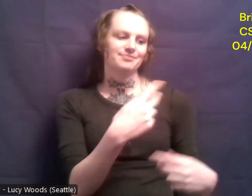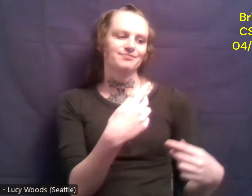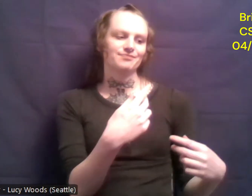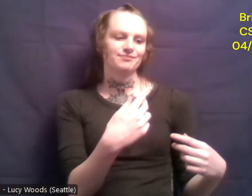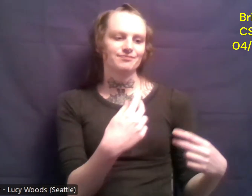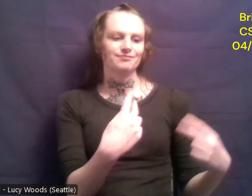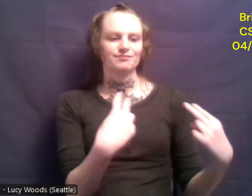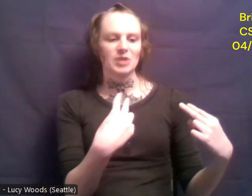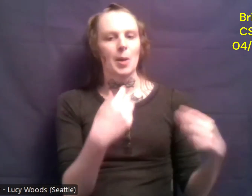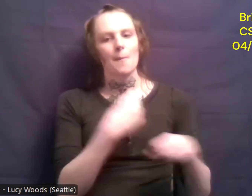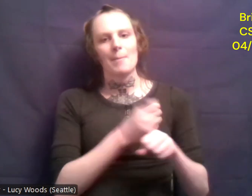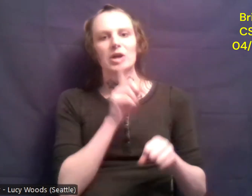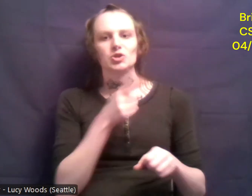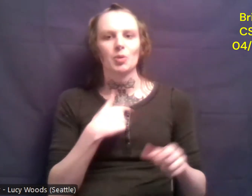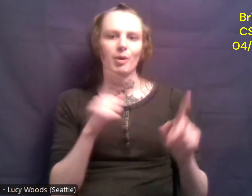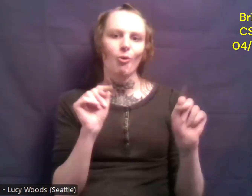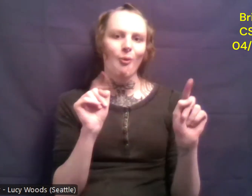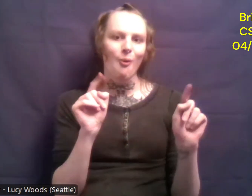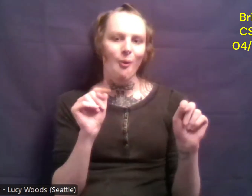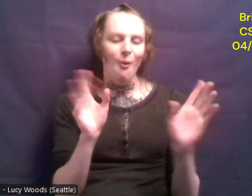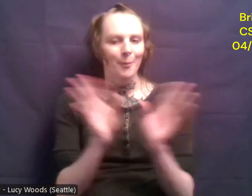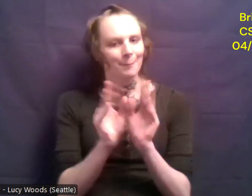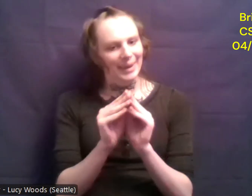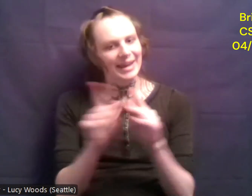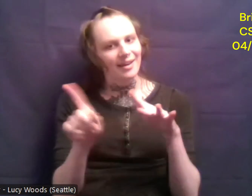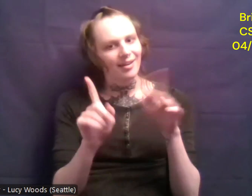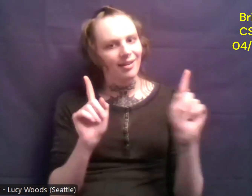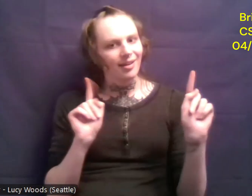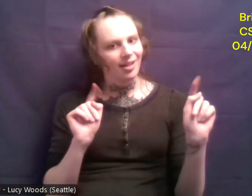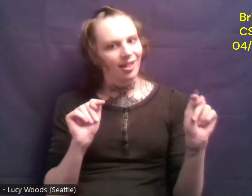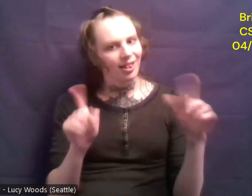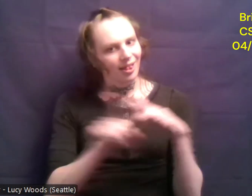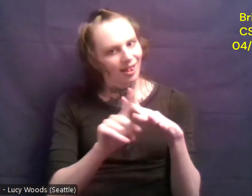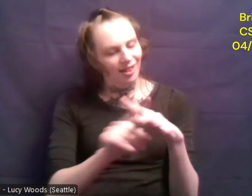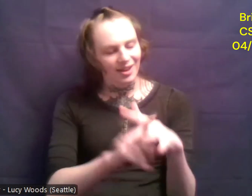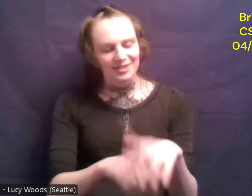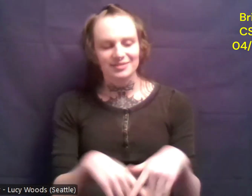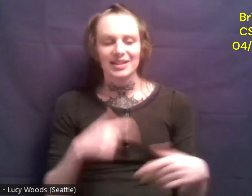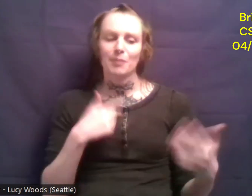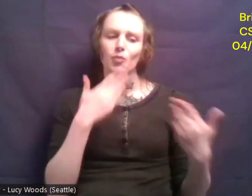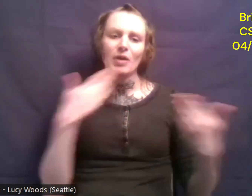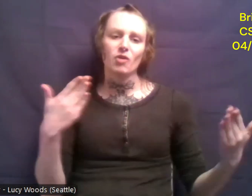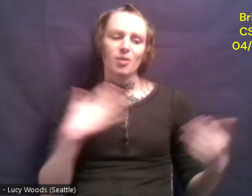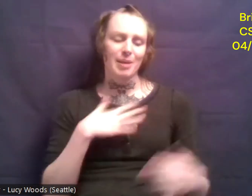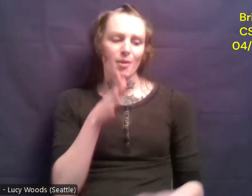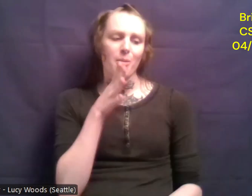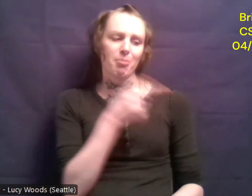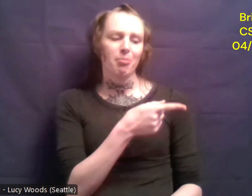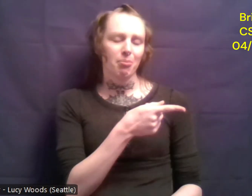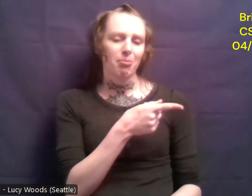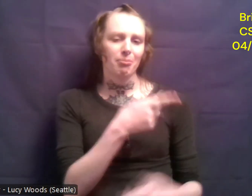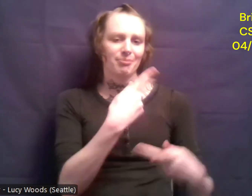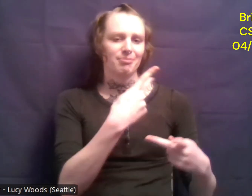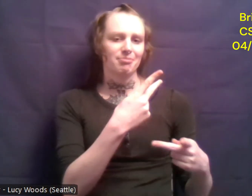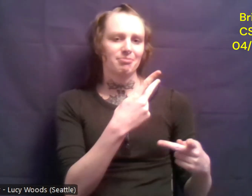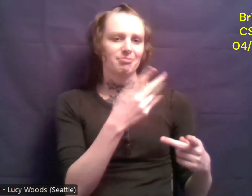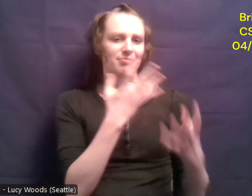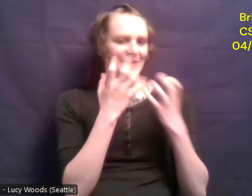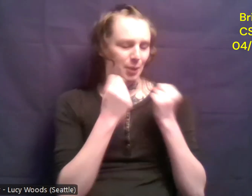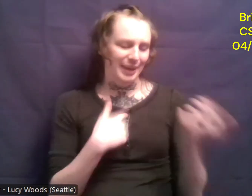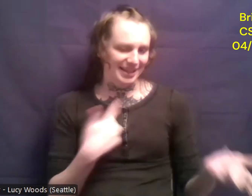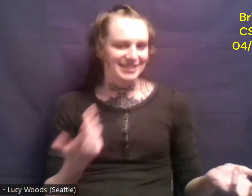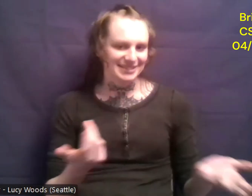grateful for that today because I need that. And like that's a big part of my community, my parents.